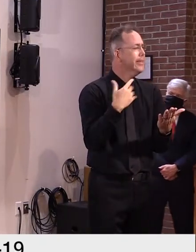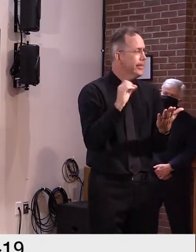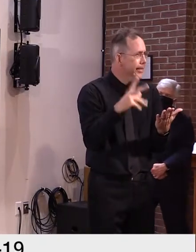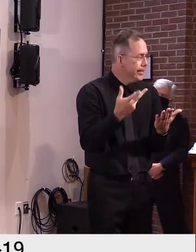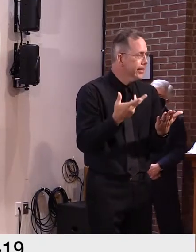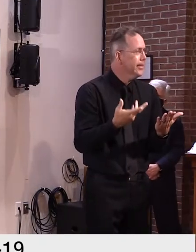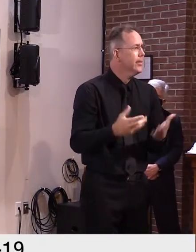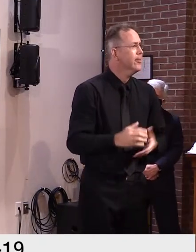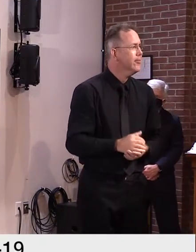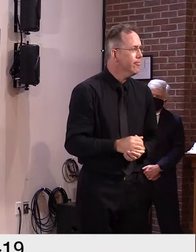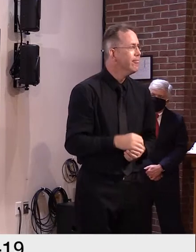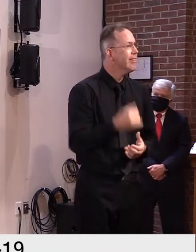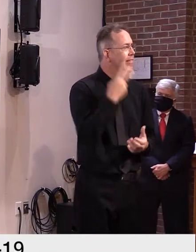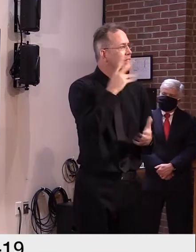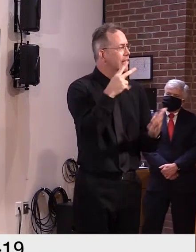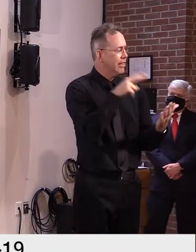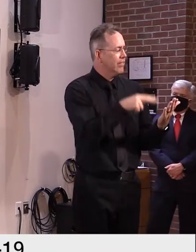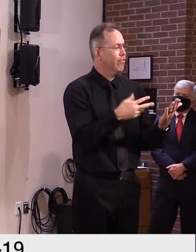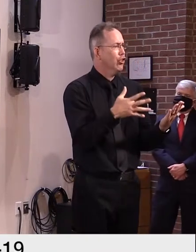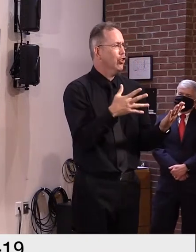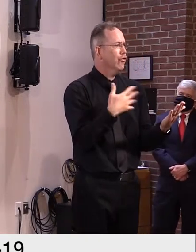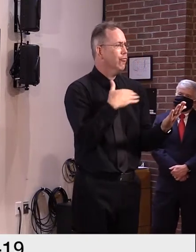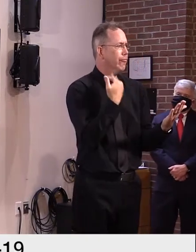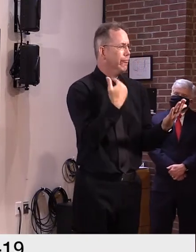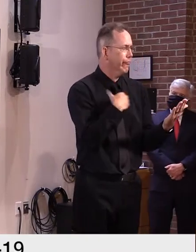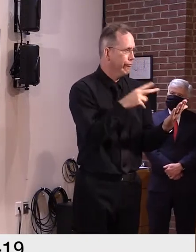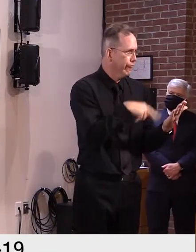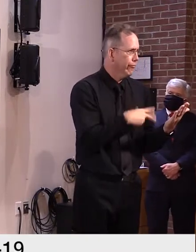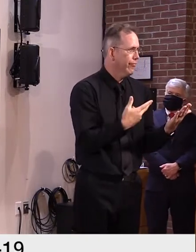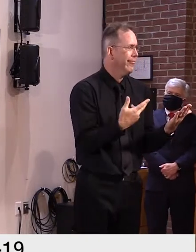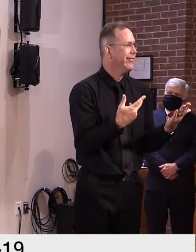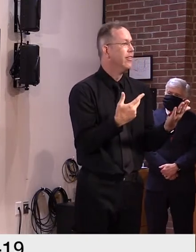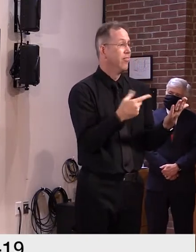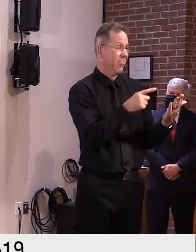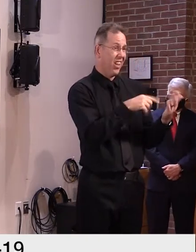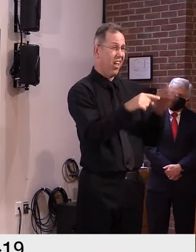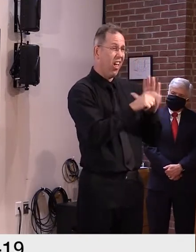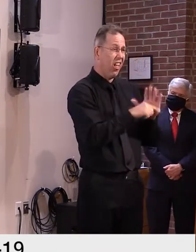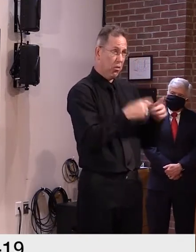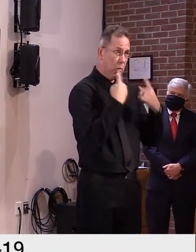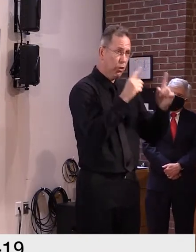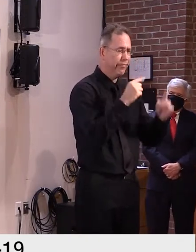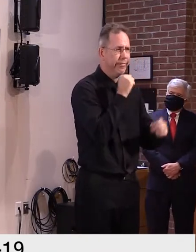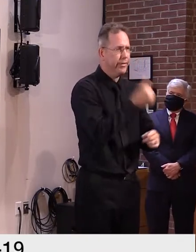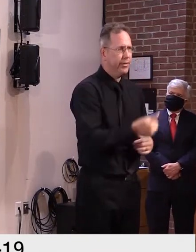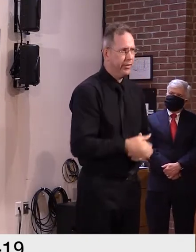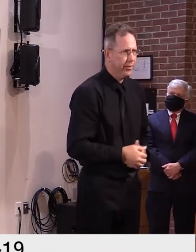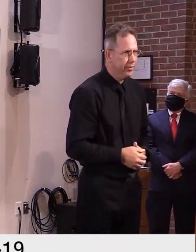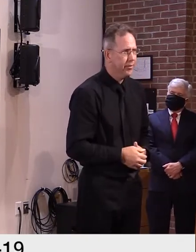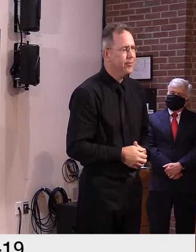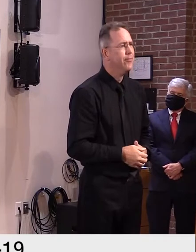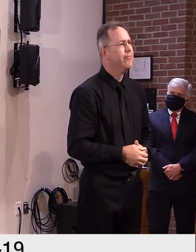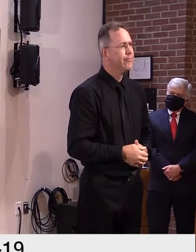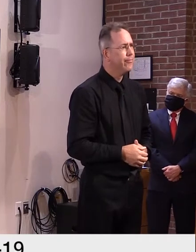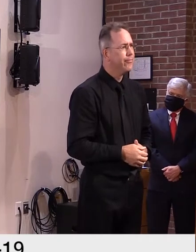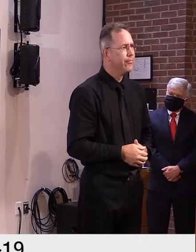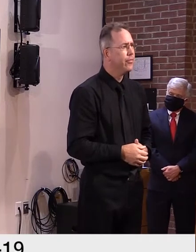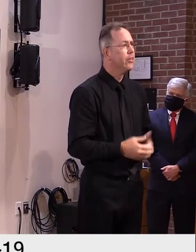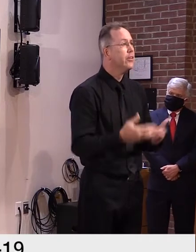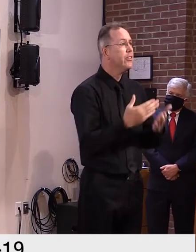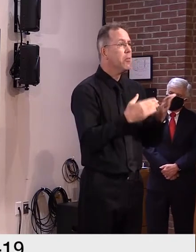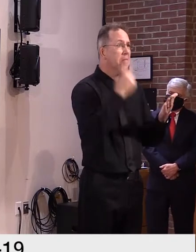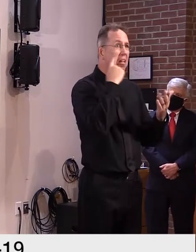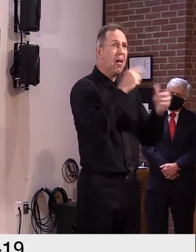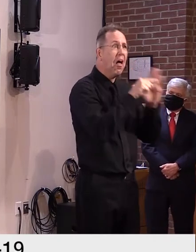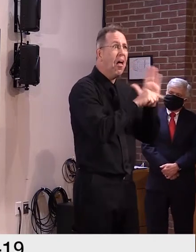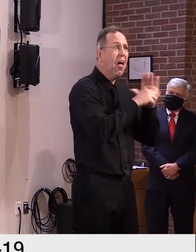I've seen that side of things, and it isn't always effective. Sometimes it's effective, otherwise they probably wouldn't be using it. But again, for